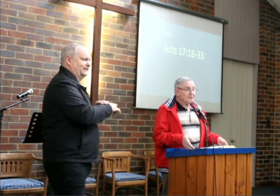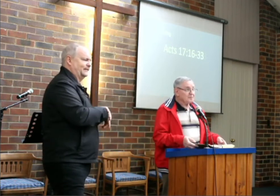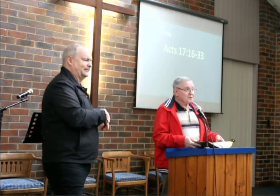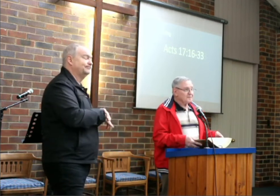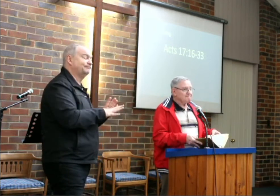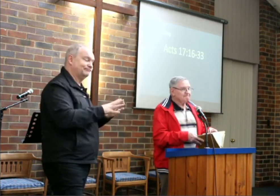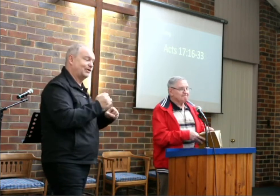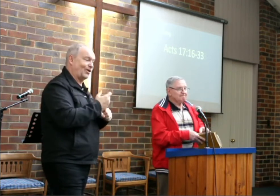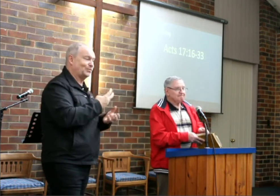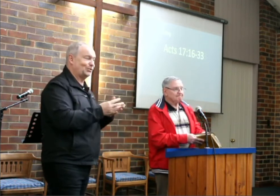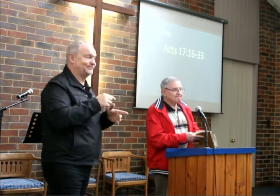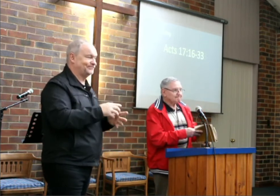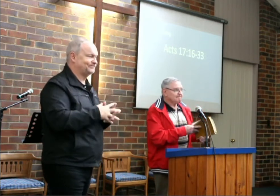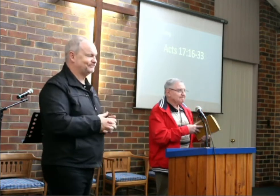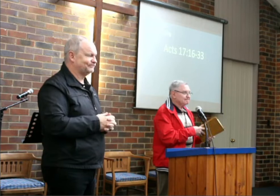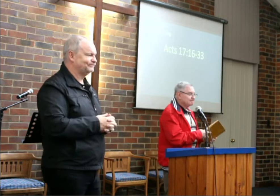That's God's word.